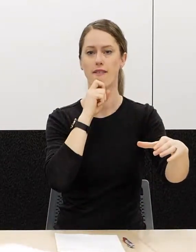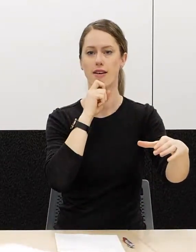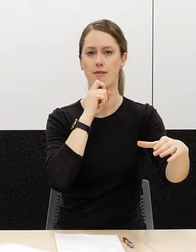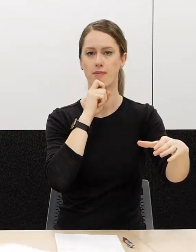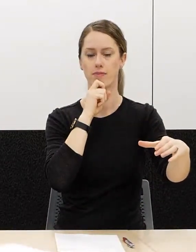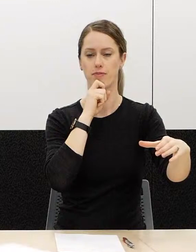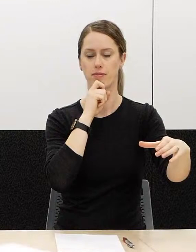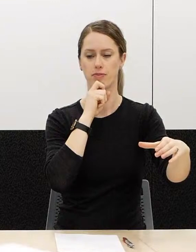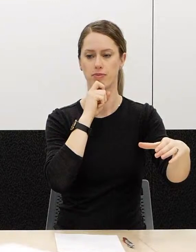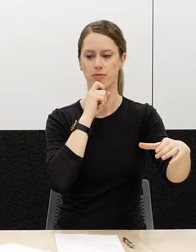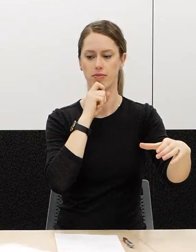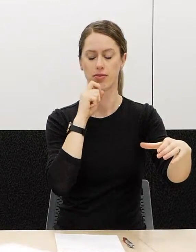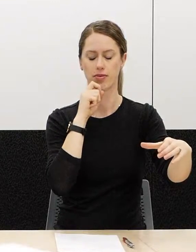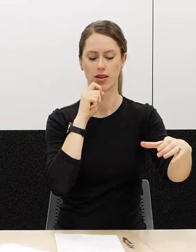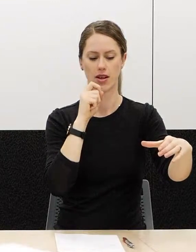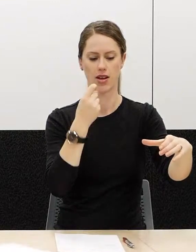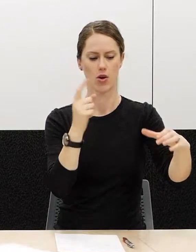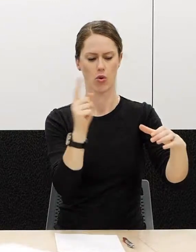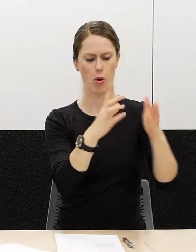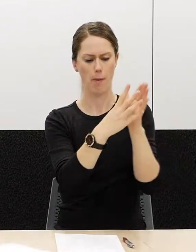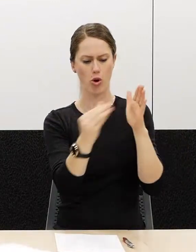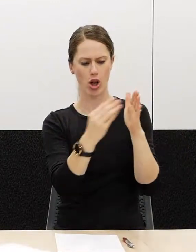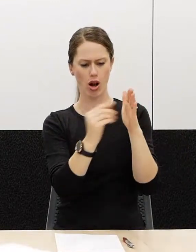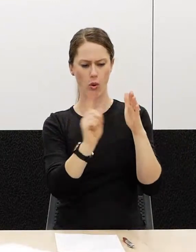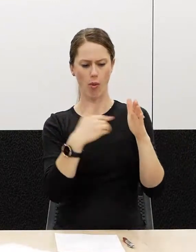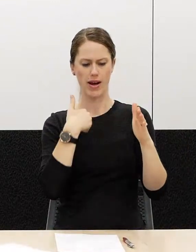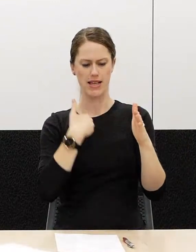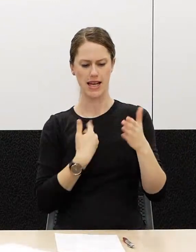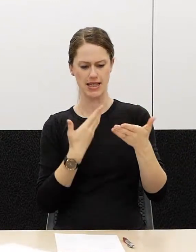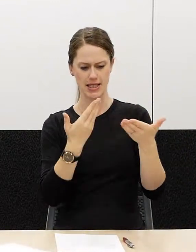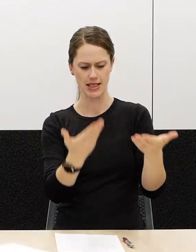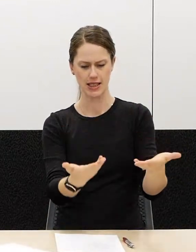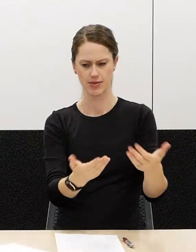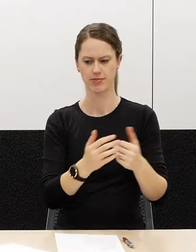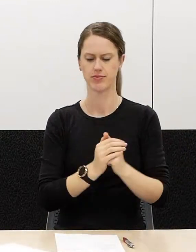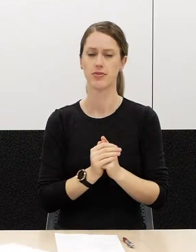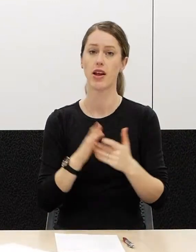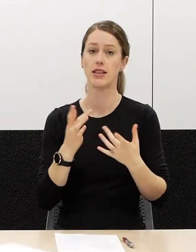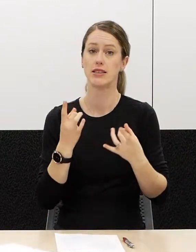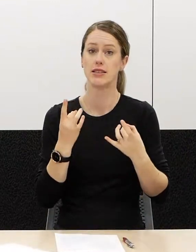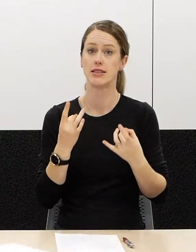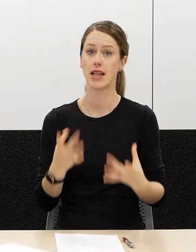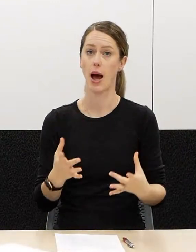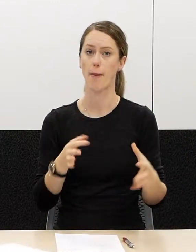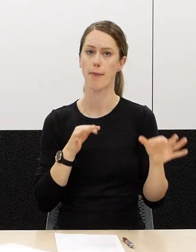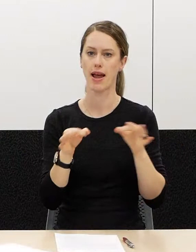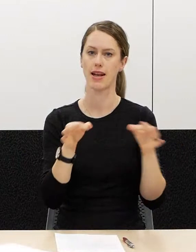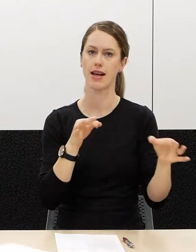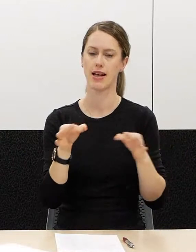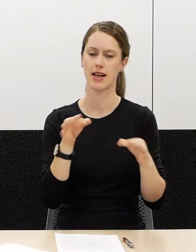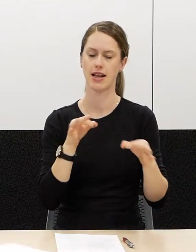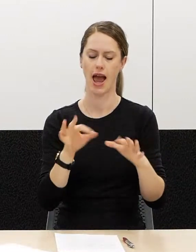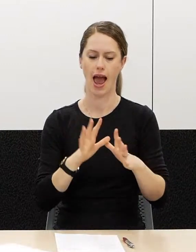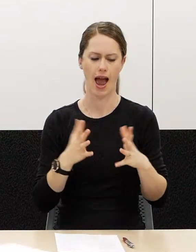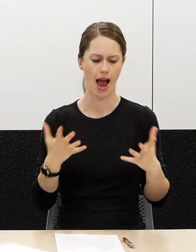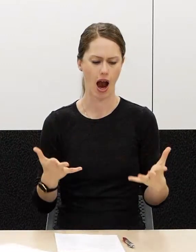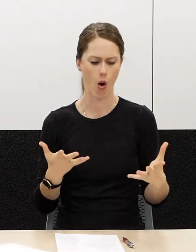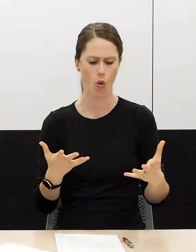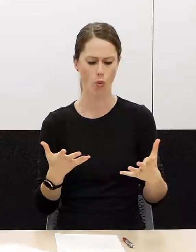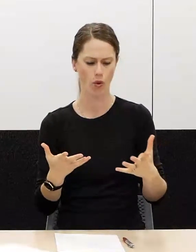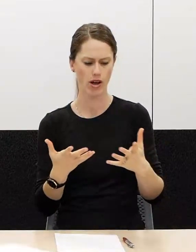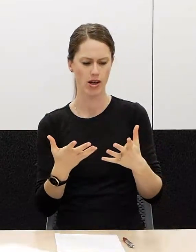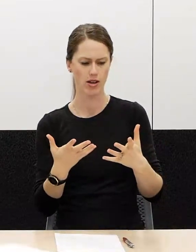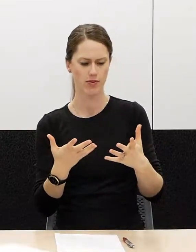forward. Yes, sorry, lost my word there for a moment. Going forward, and then to start planning how we address